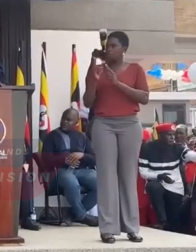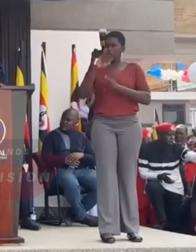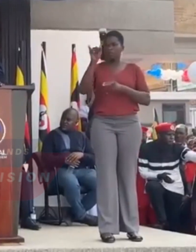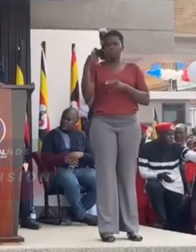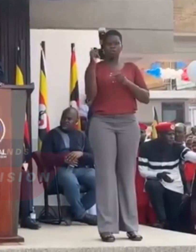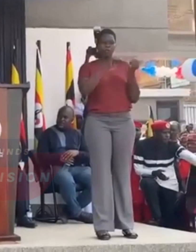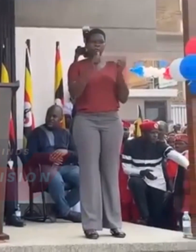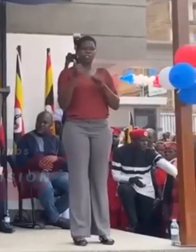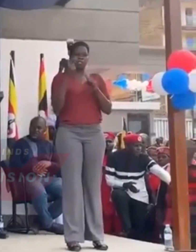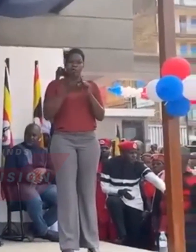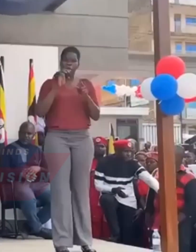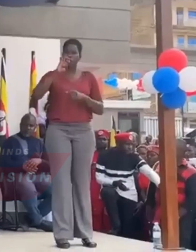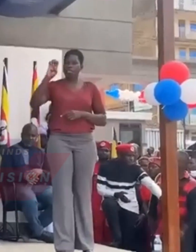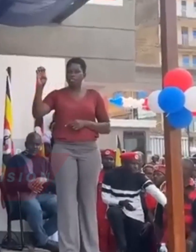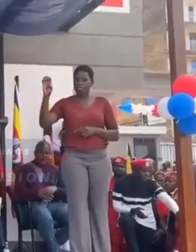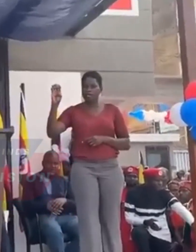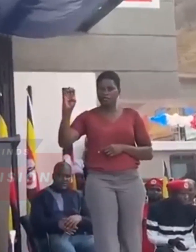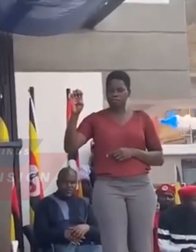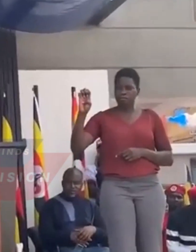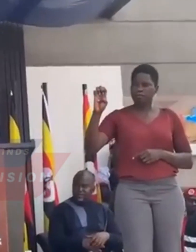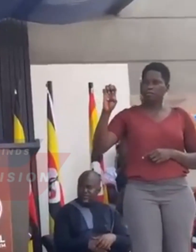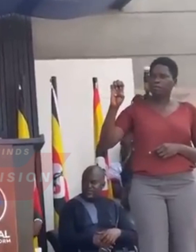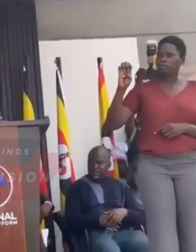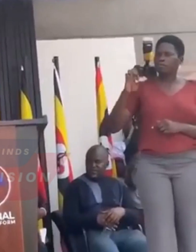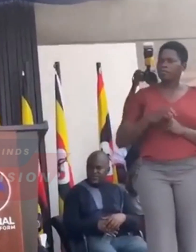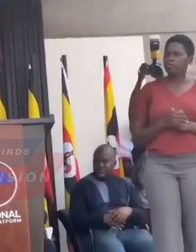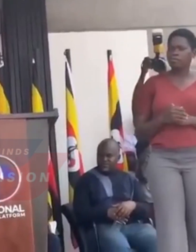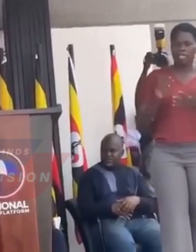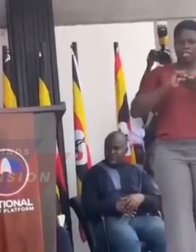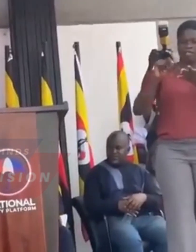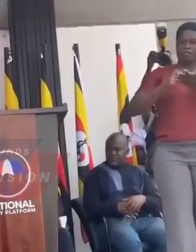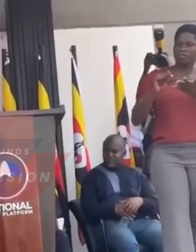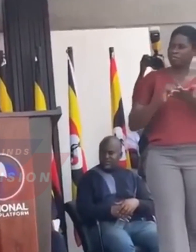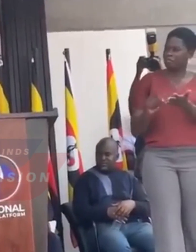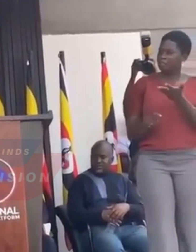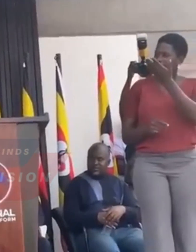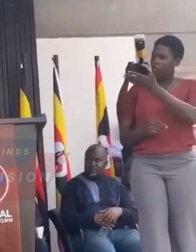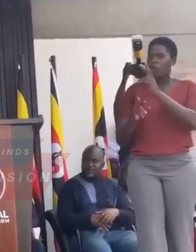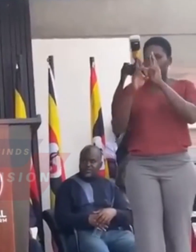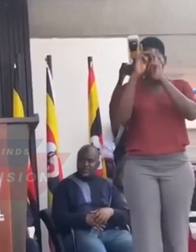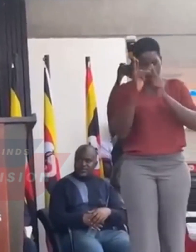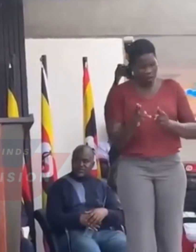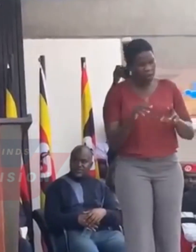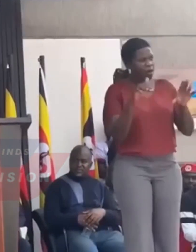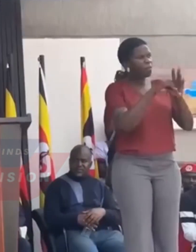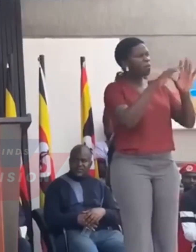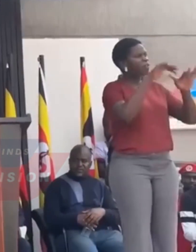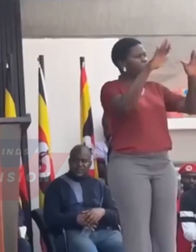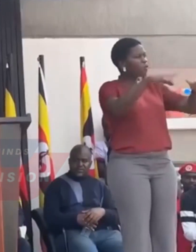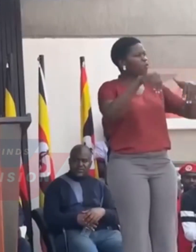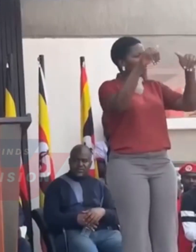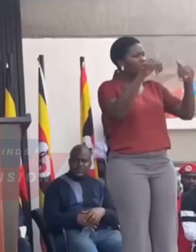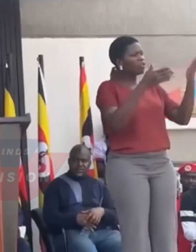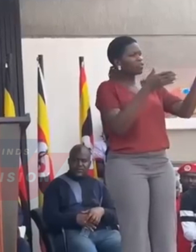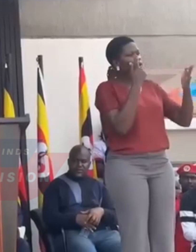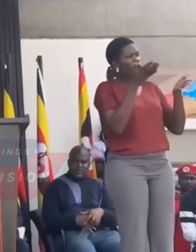John Baptist Nambeshe from East, Secretary General, Honorable Members of Parliament present